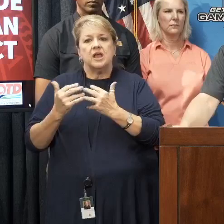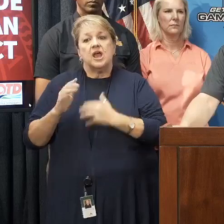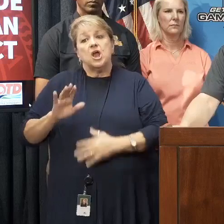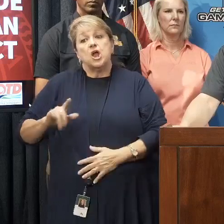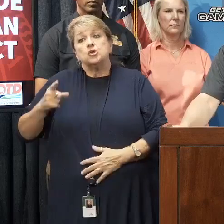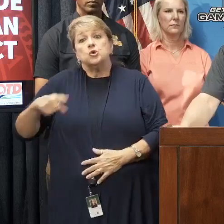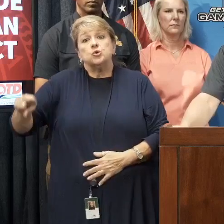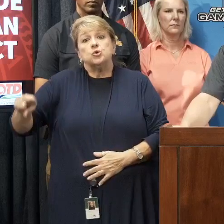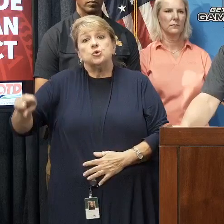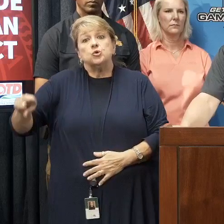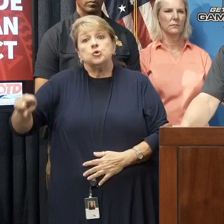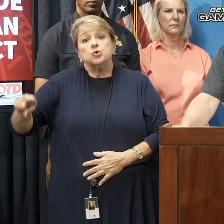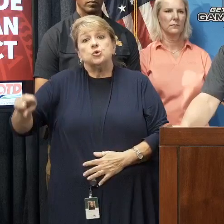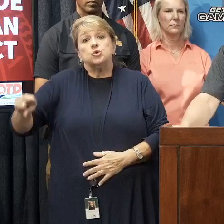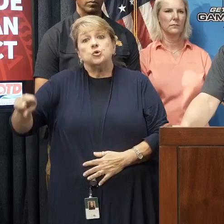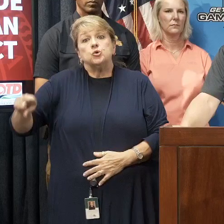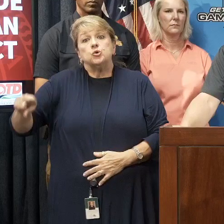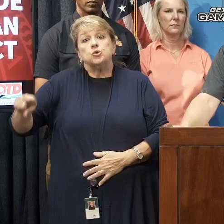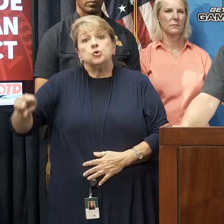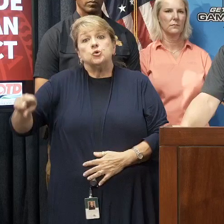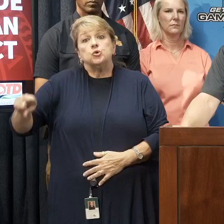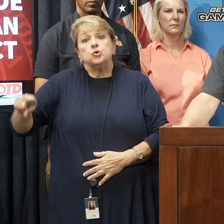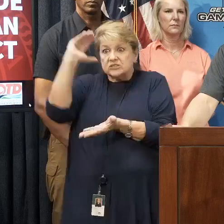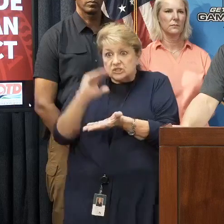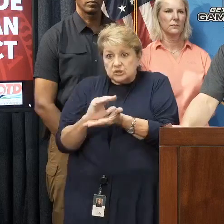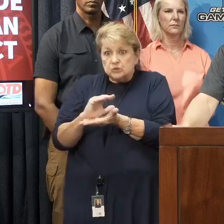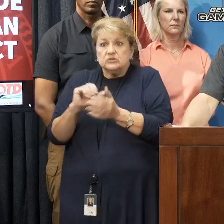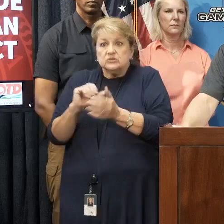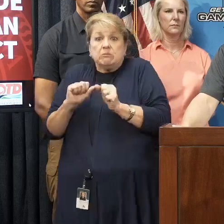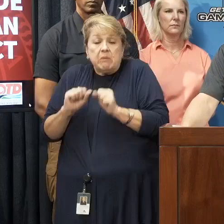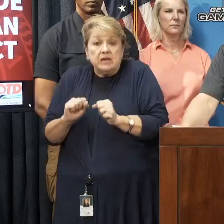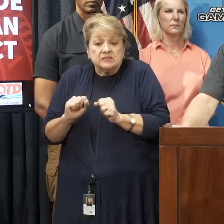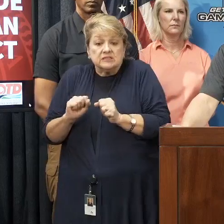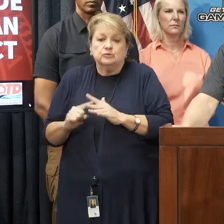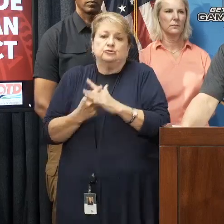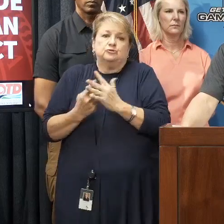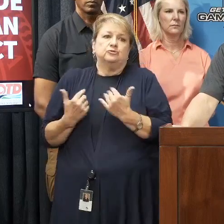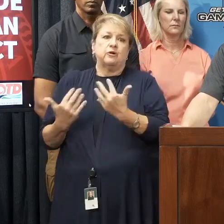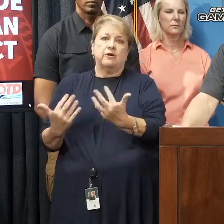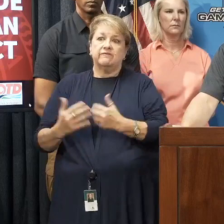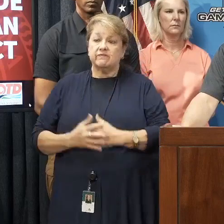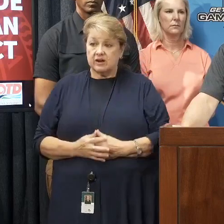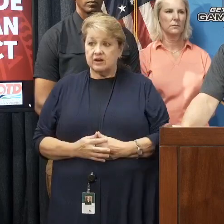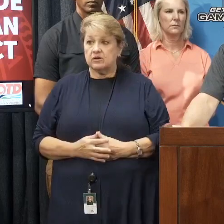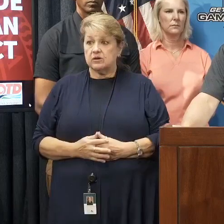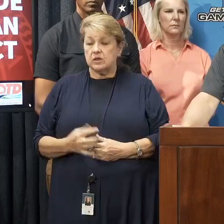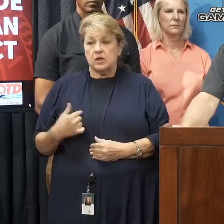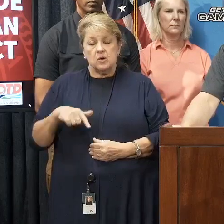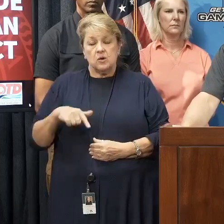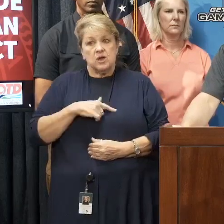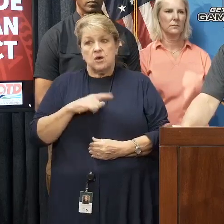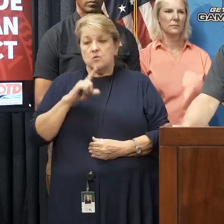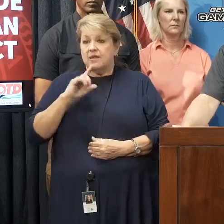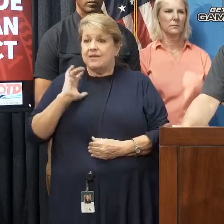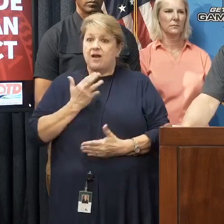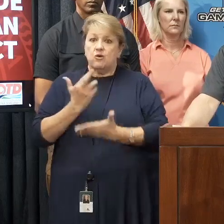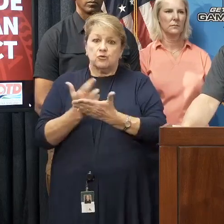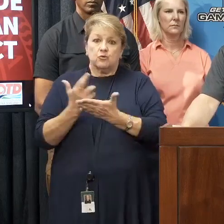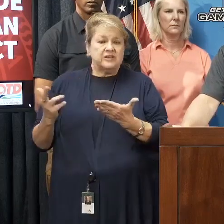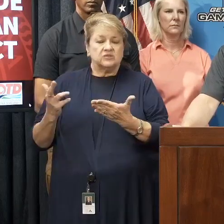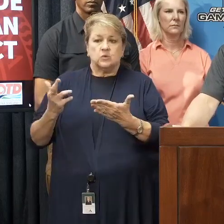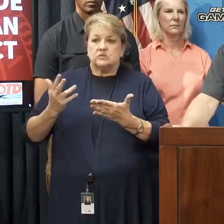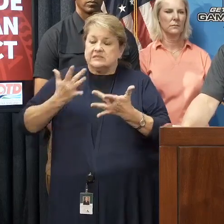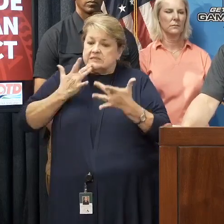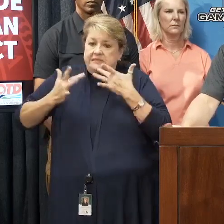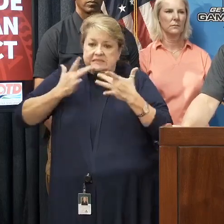the likelihood that we would have anything that could potentially start a fire. We are stretching our resources very